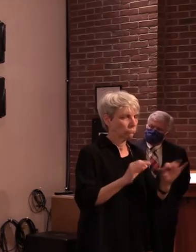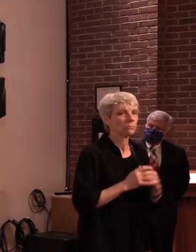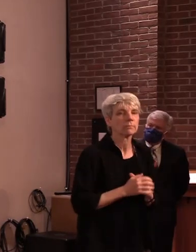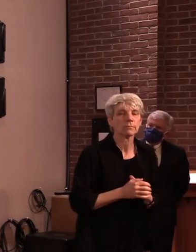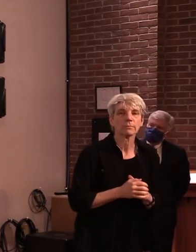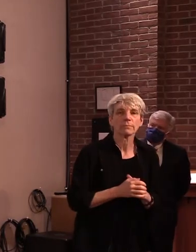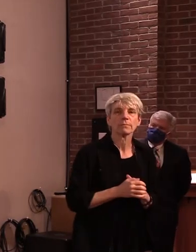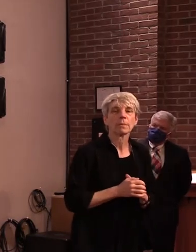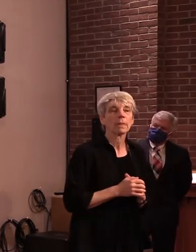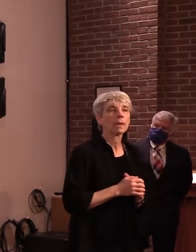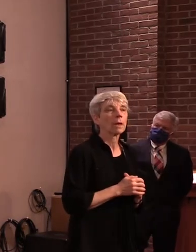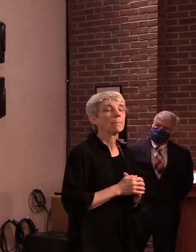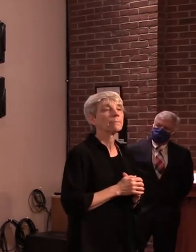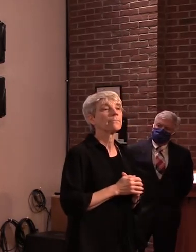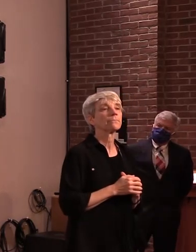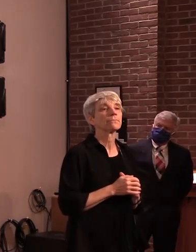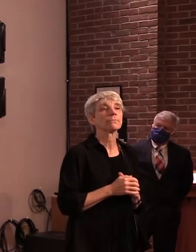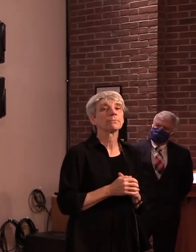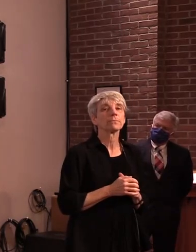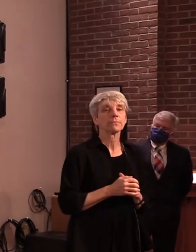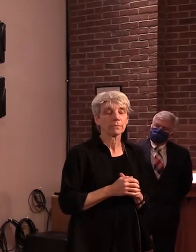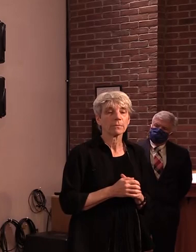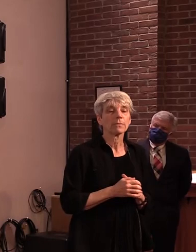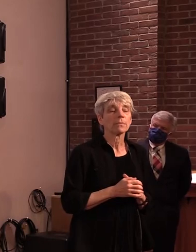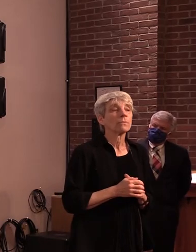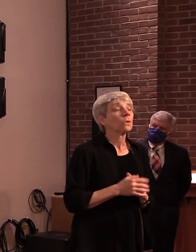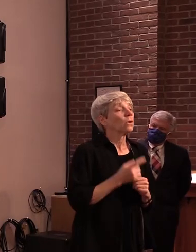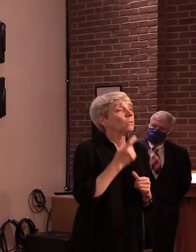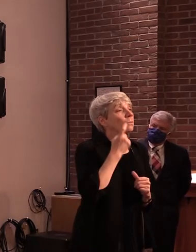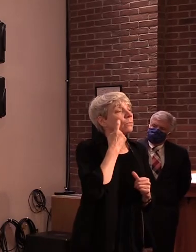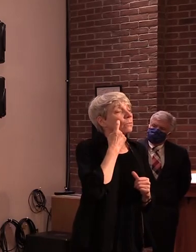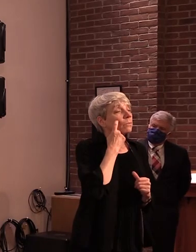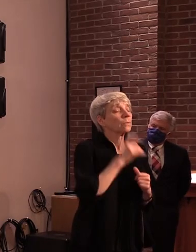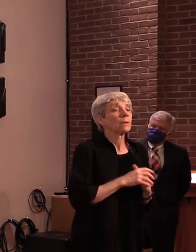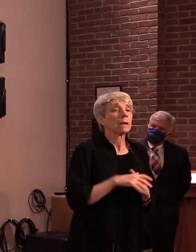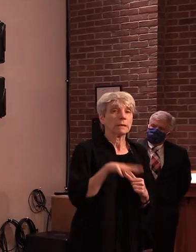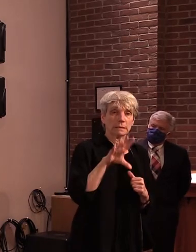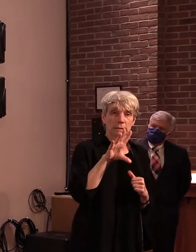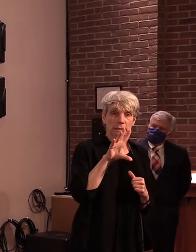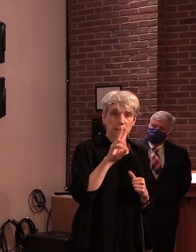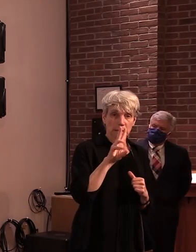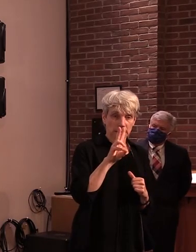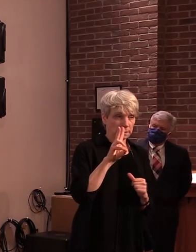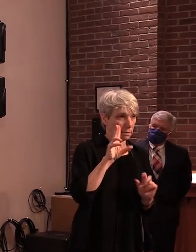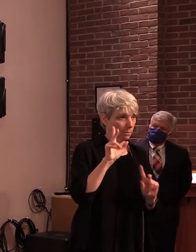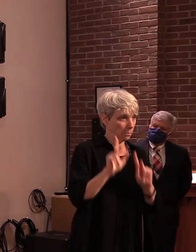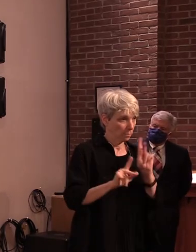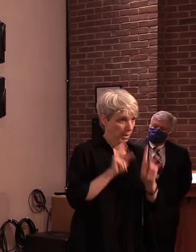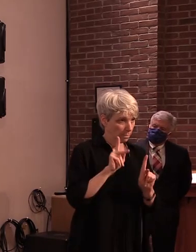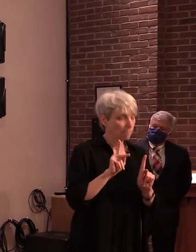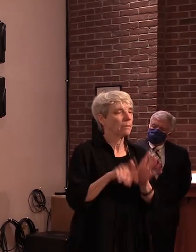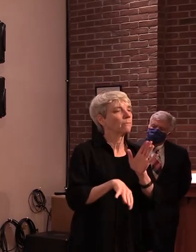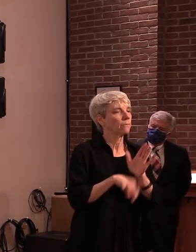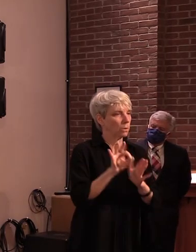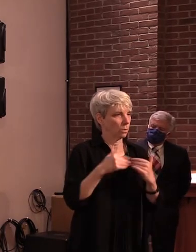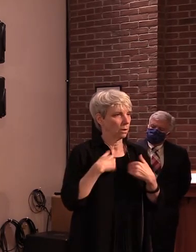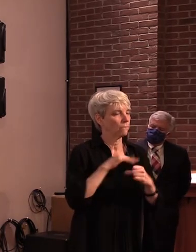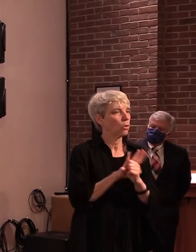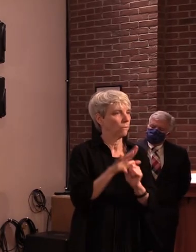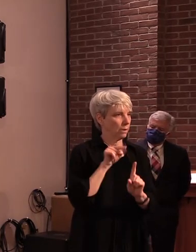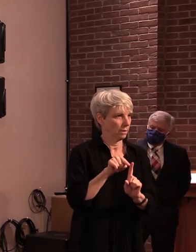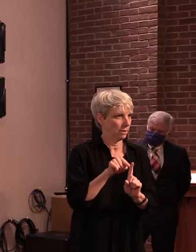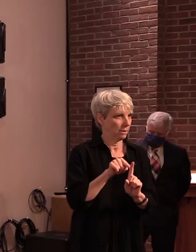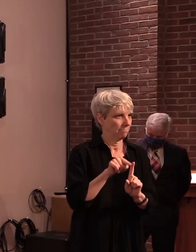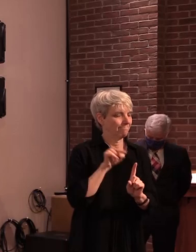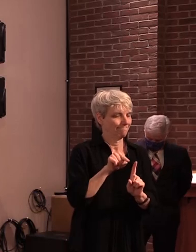development, 6 individuals have tested positive for COVID-19 upon returning